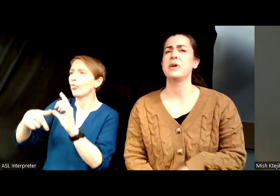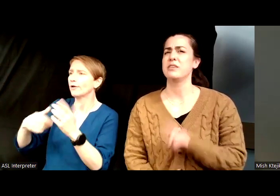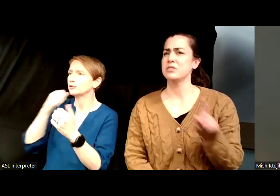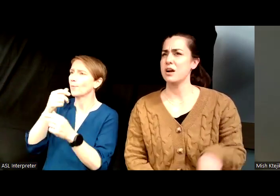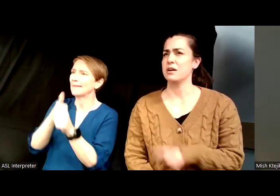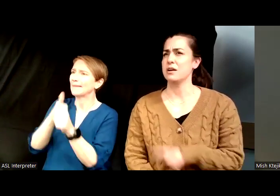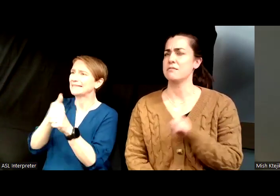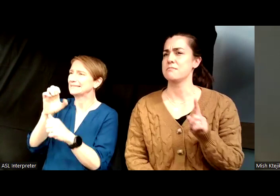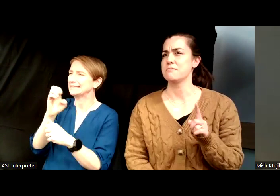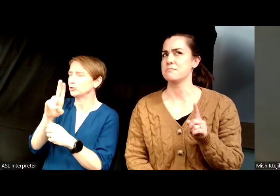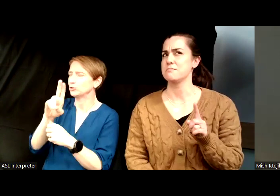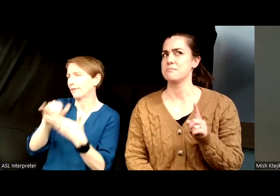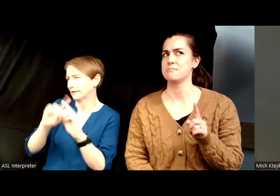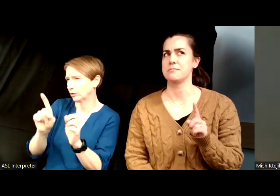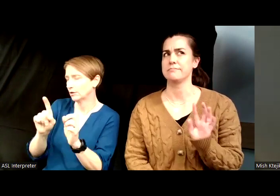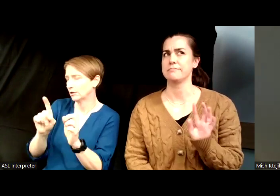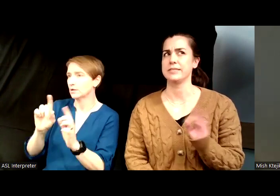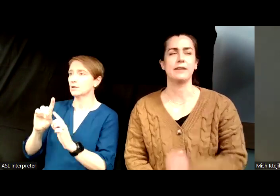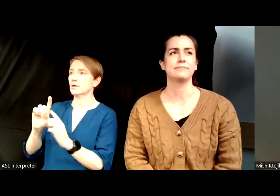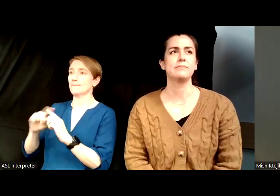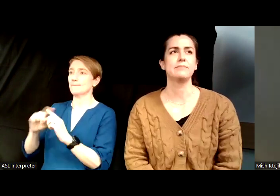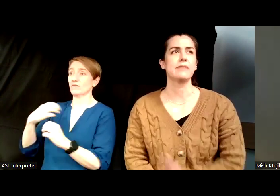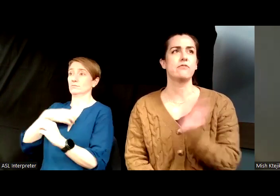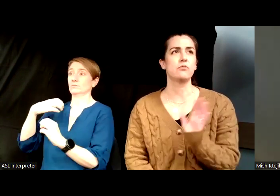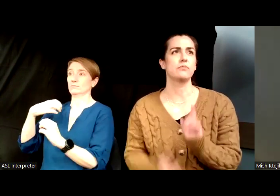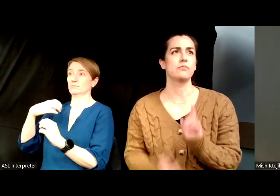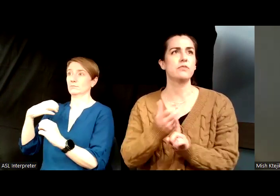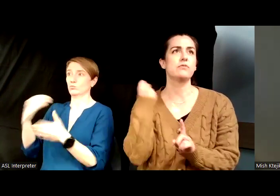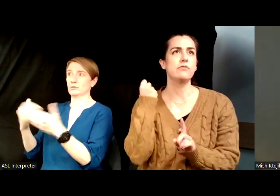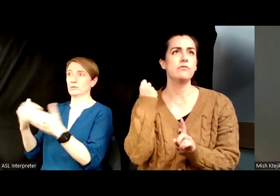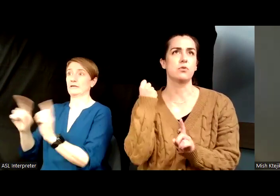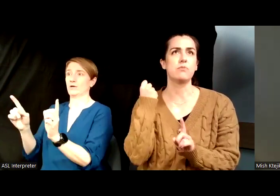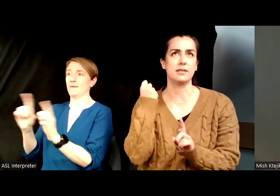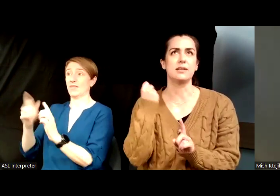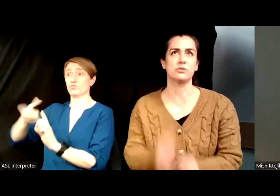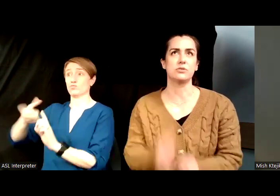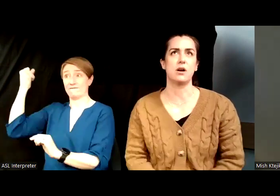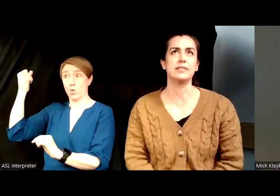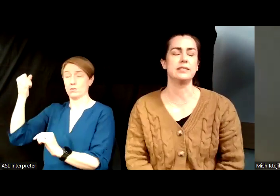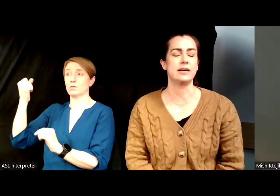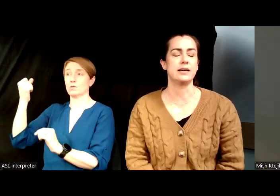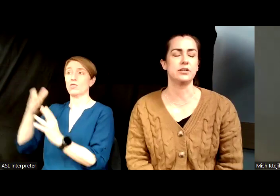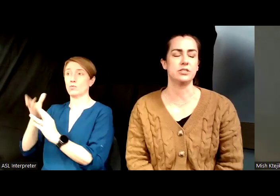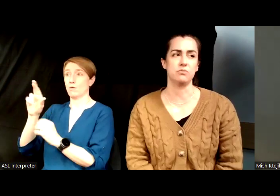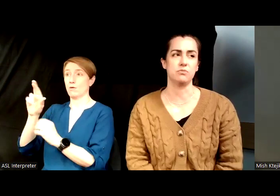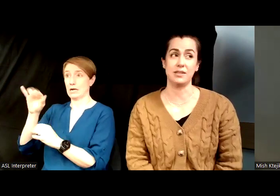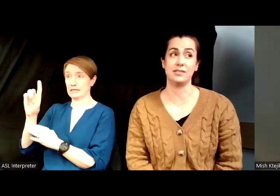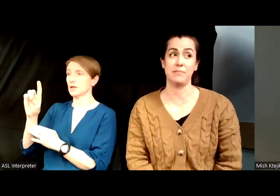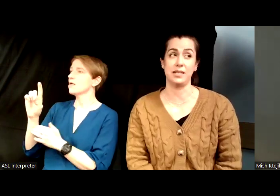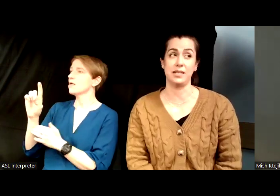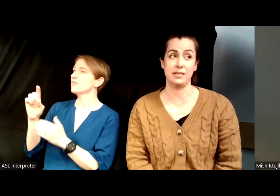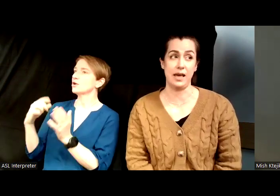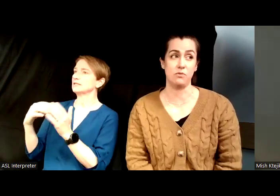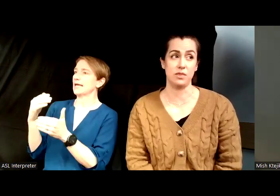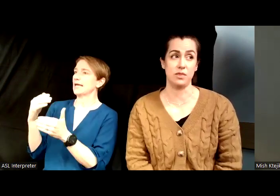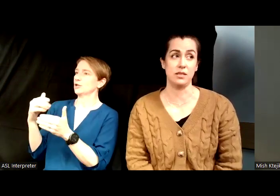those are, yeah, but for the revoke process through RID, that there is a due process that is